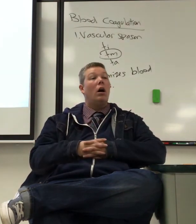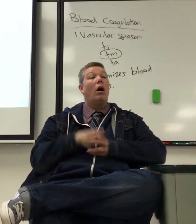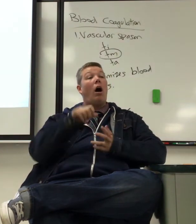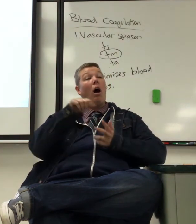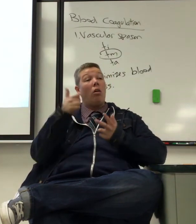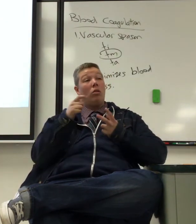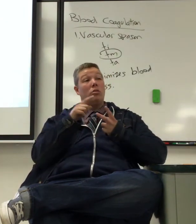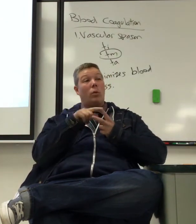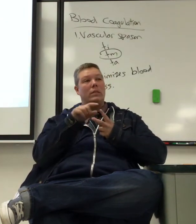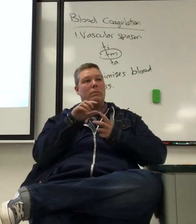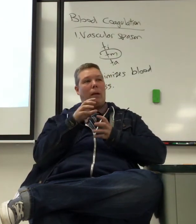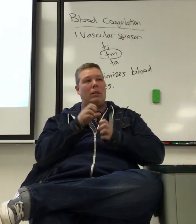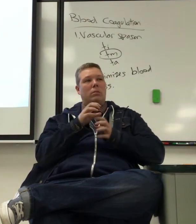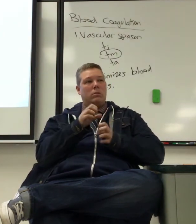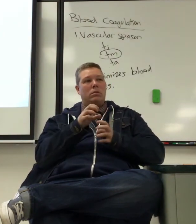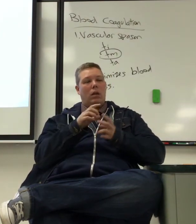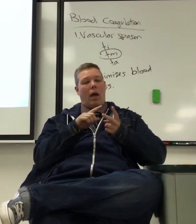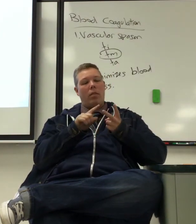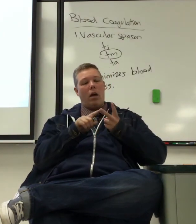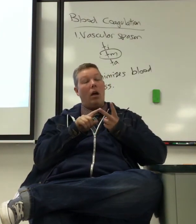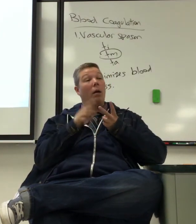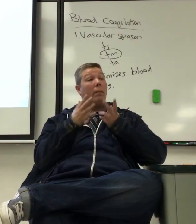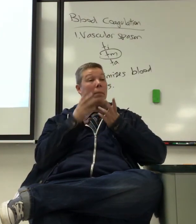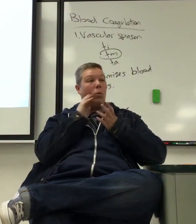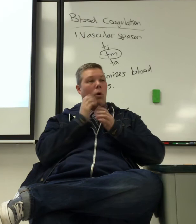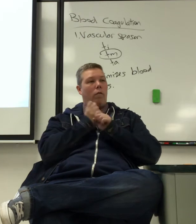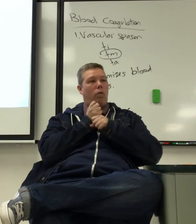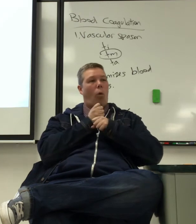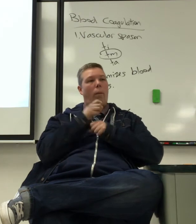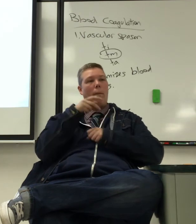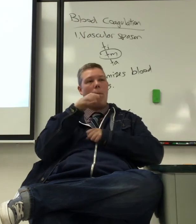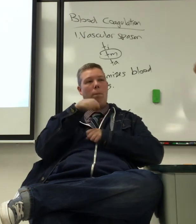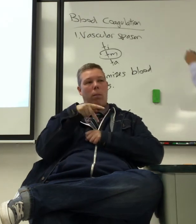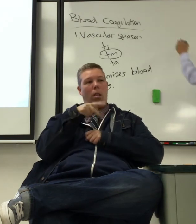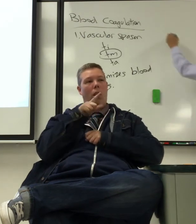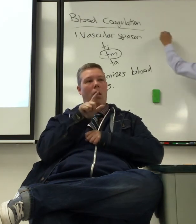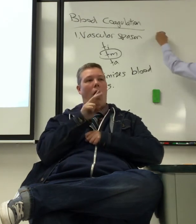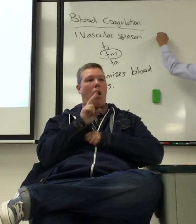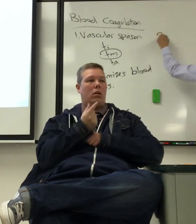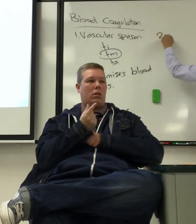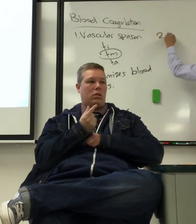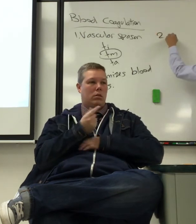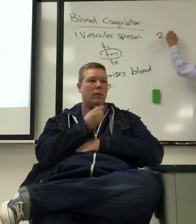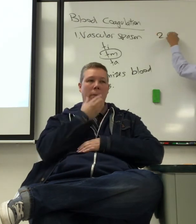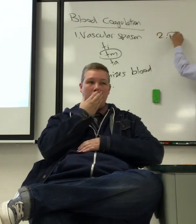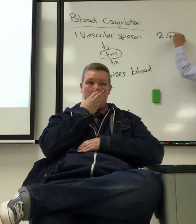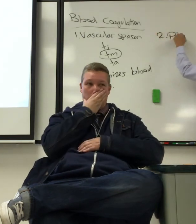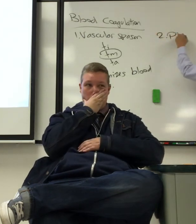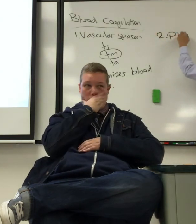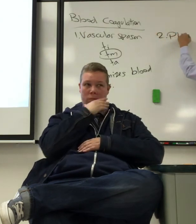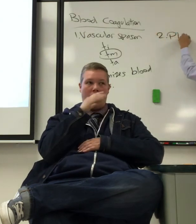a platelet plug may form. Platelet plug formation.